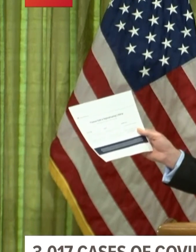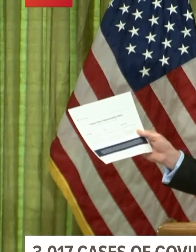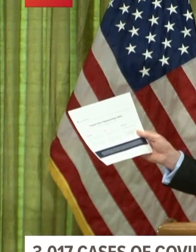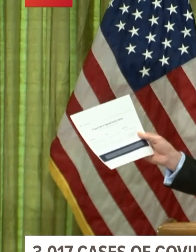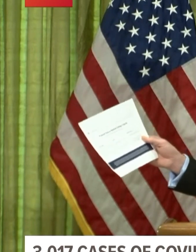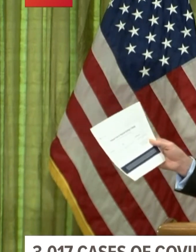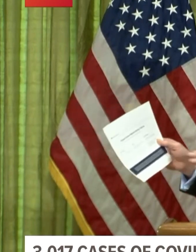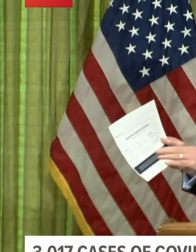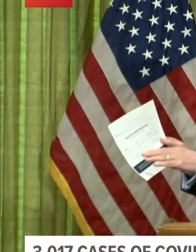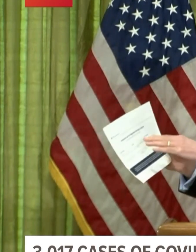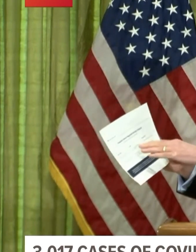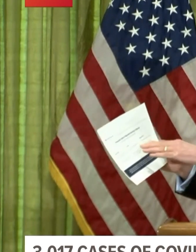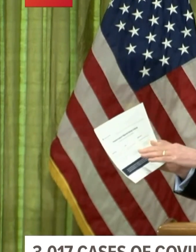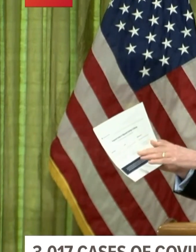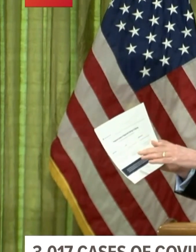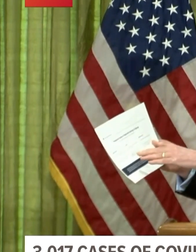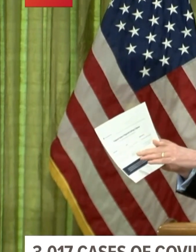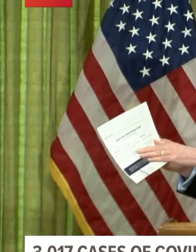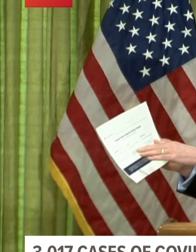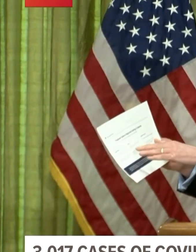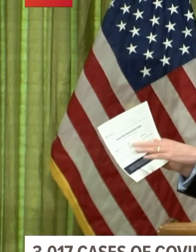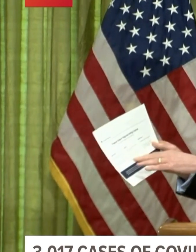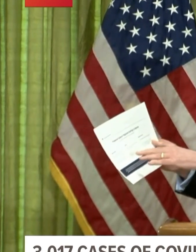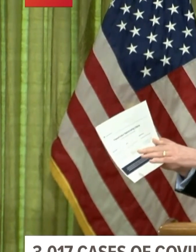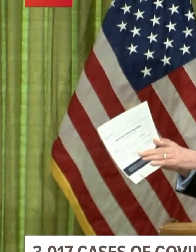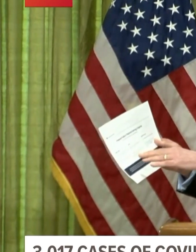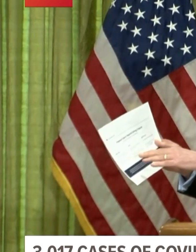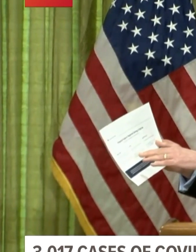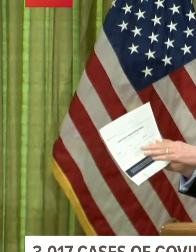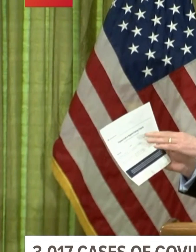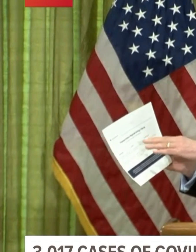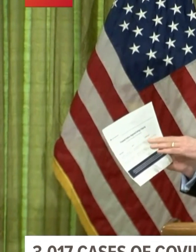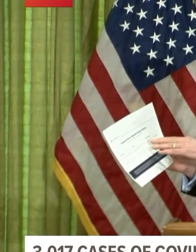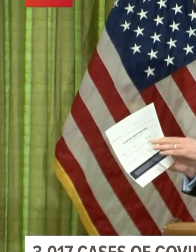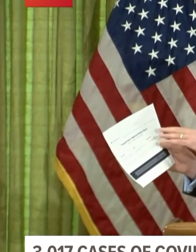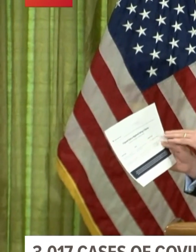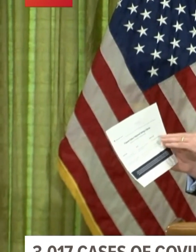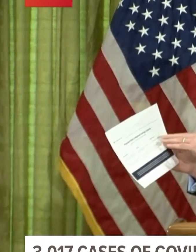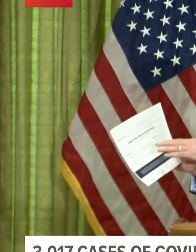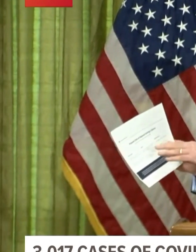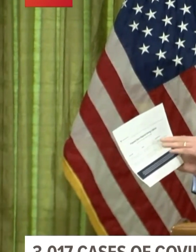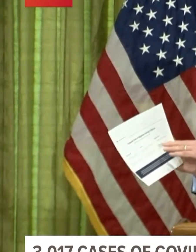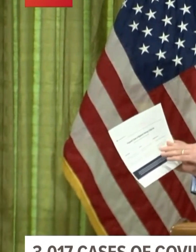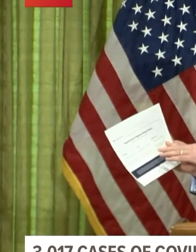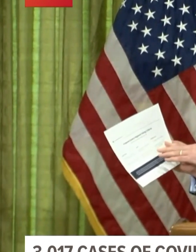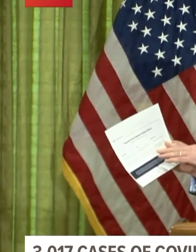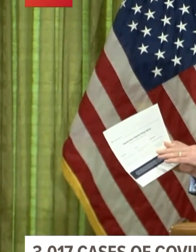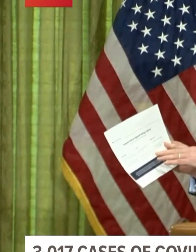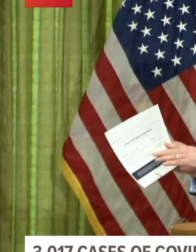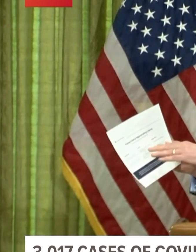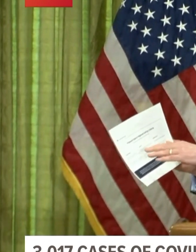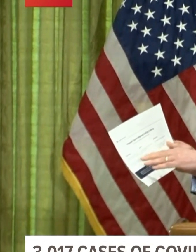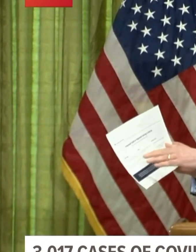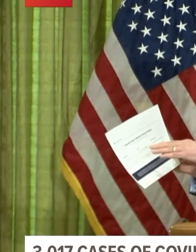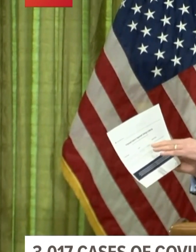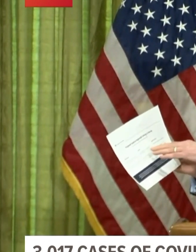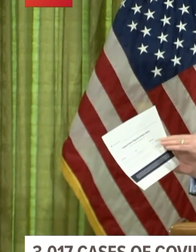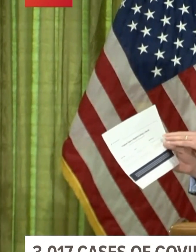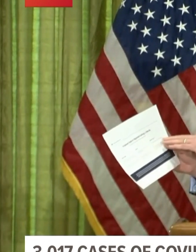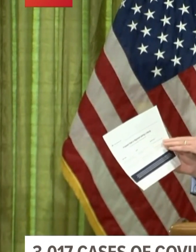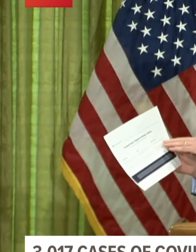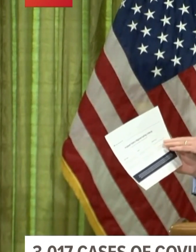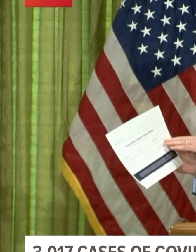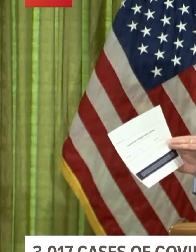3 different categories of gates that you're supposed to meet, or criteria you're supposed to meet: